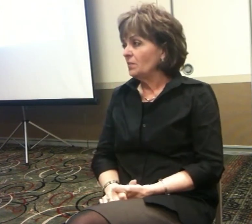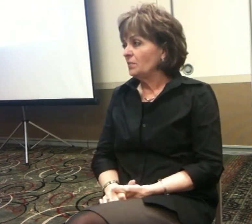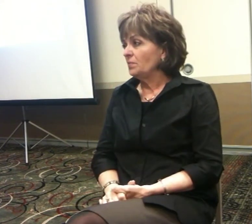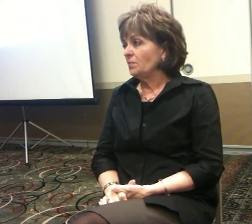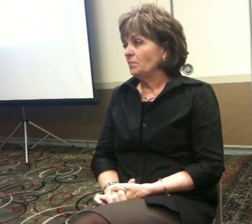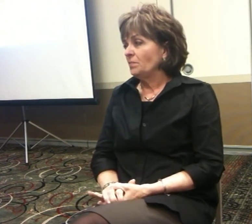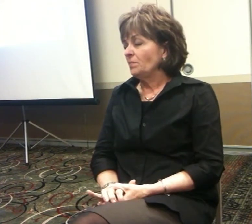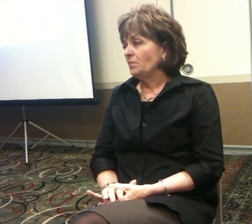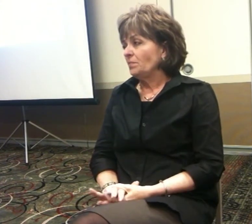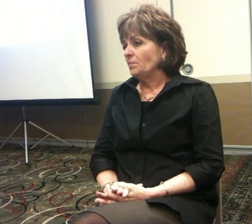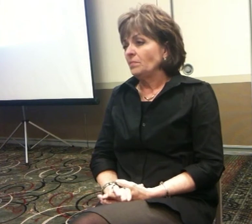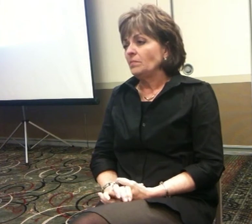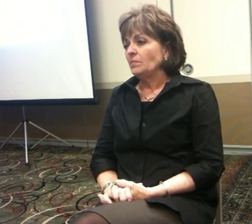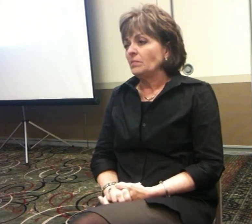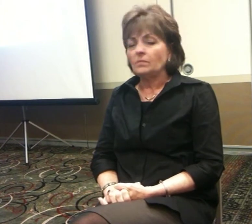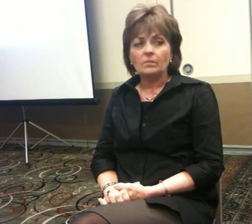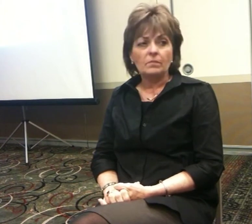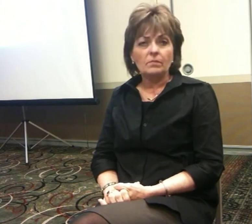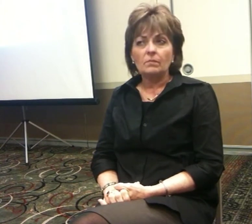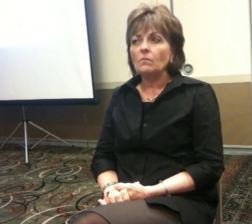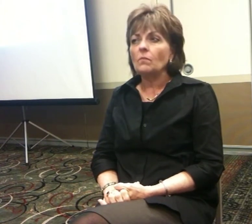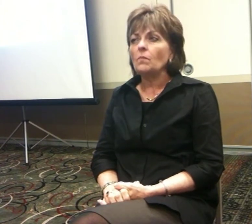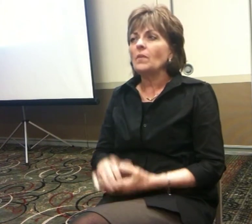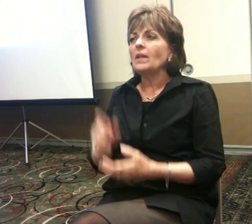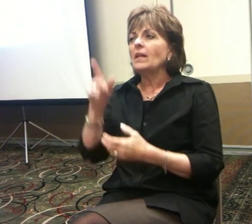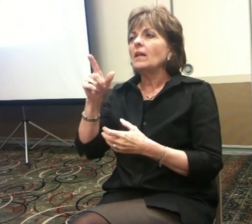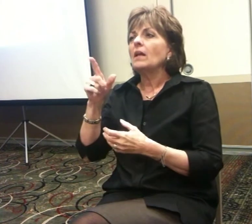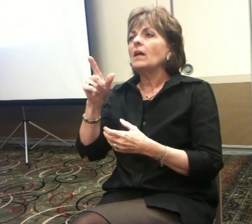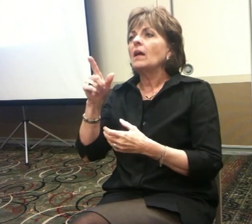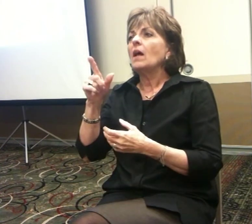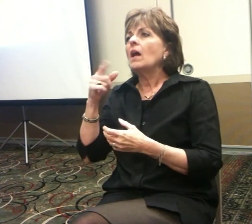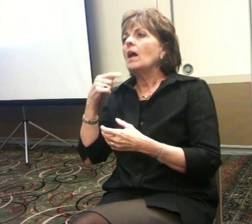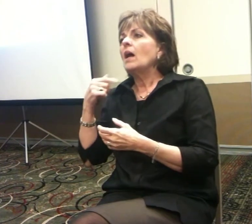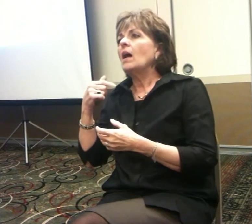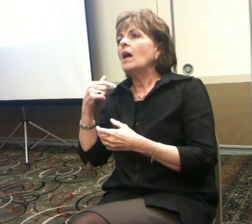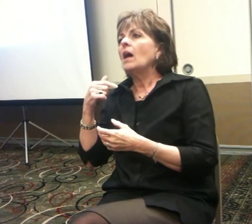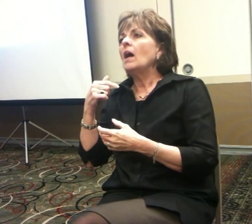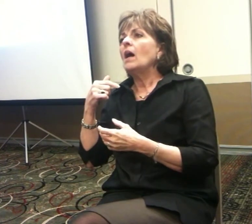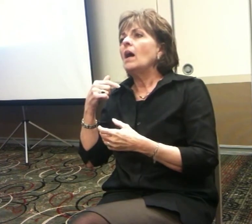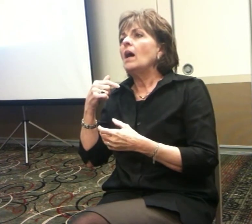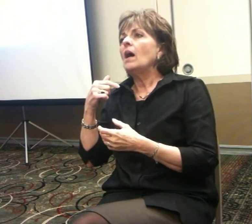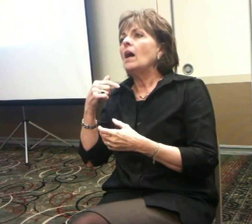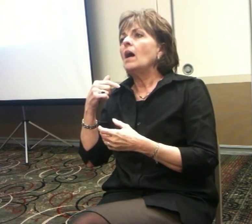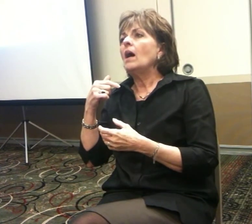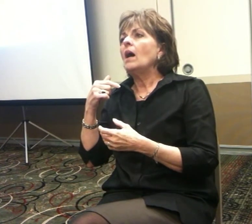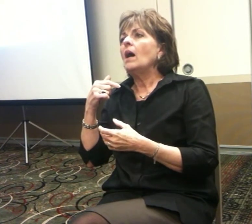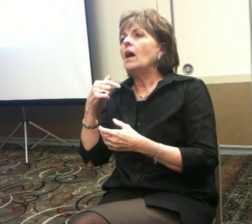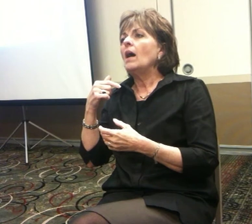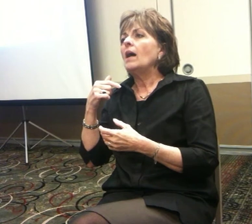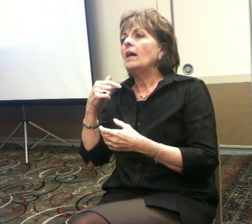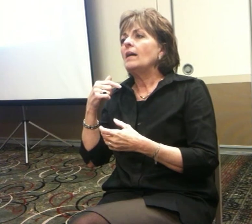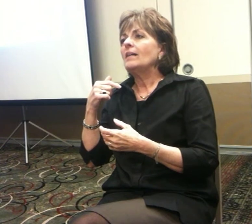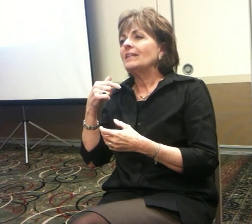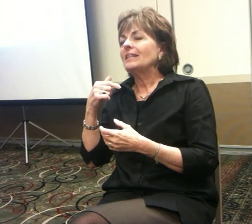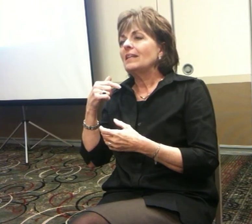Yeah. Well, it factors into community, but I'm the one that doesn't want that. Zero in on that